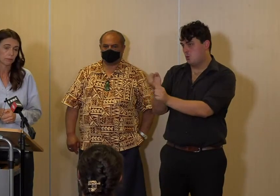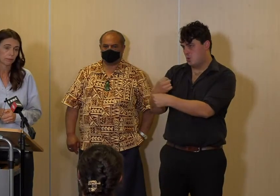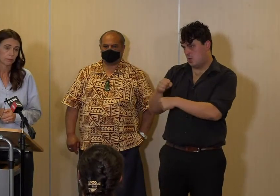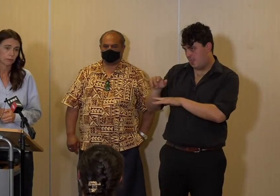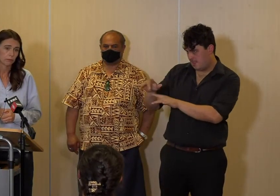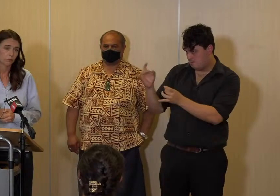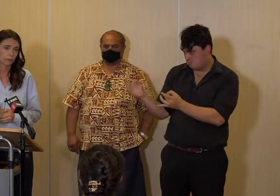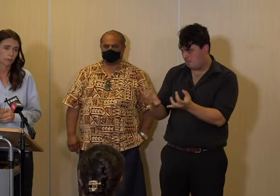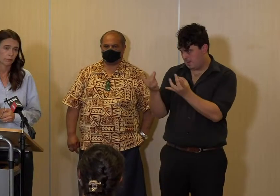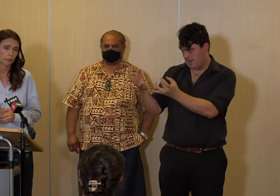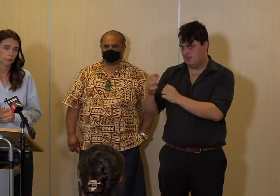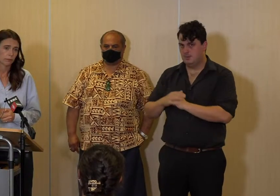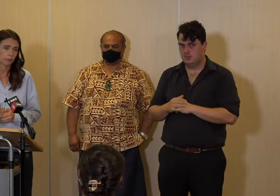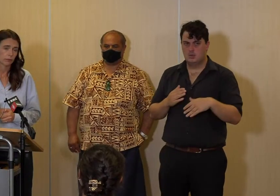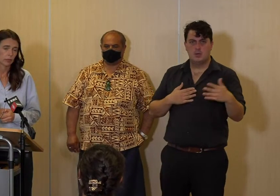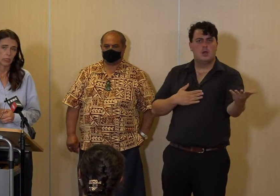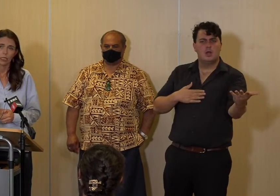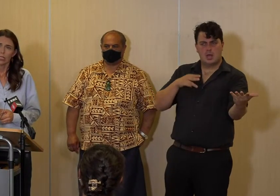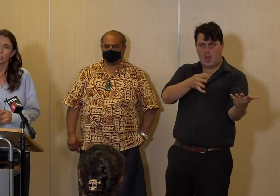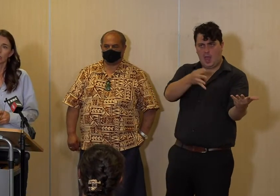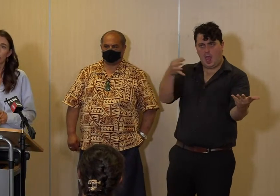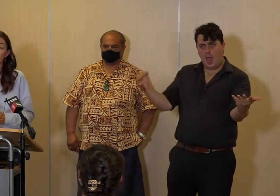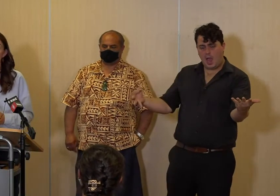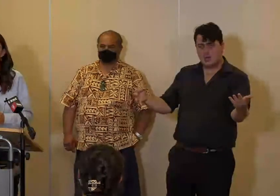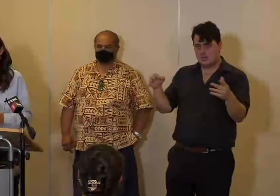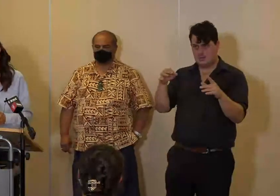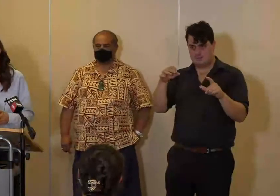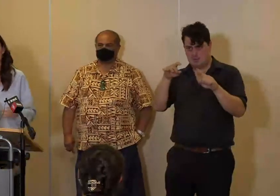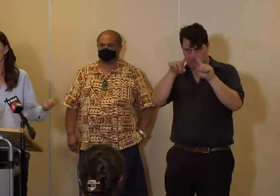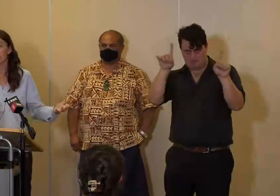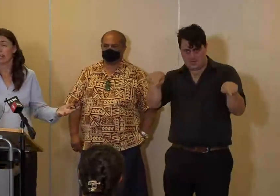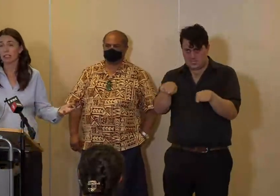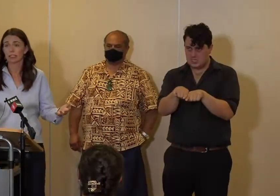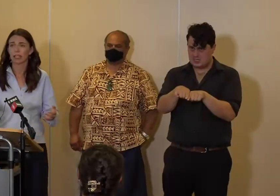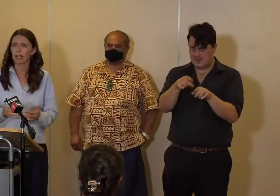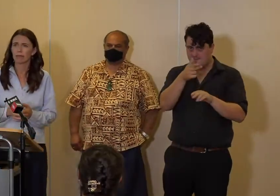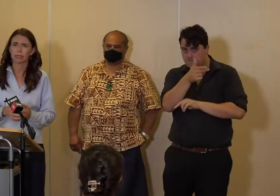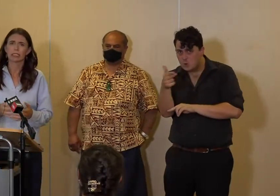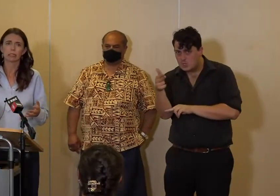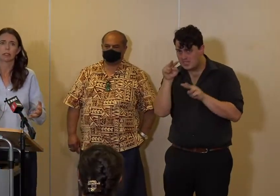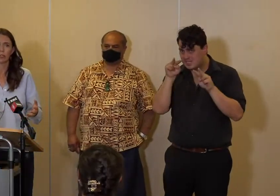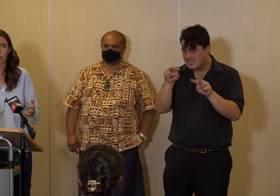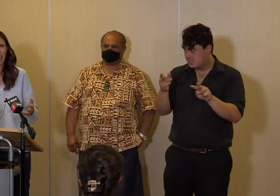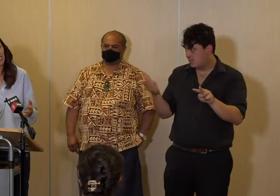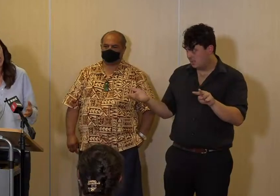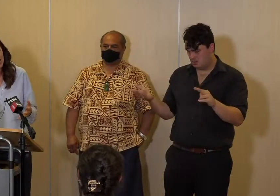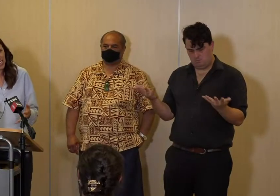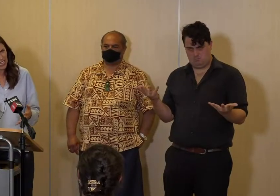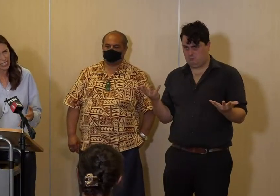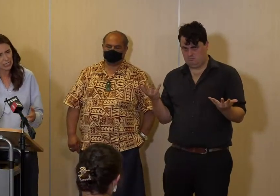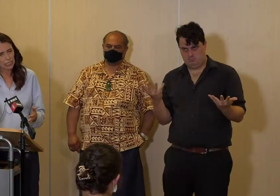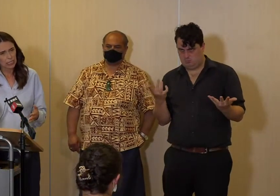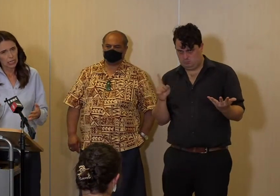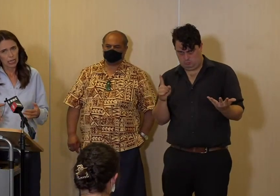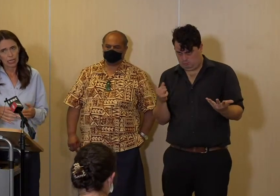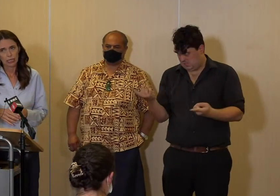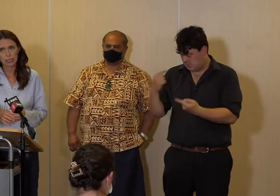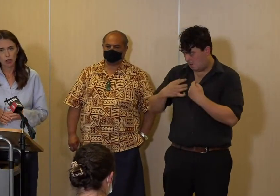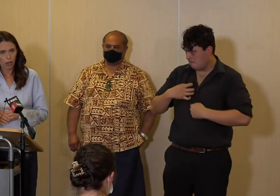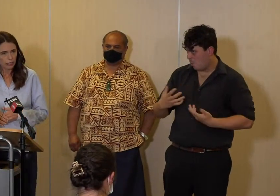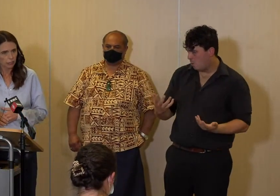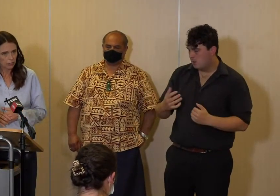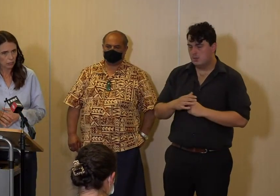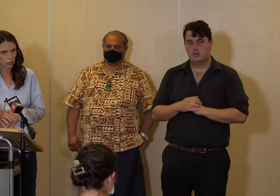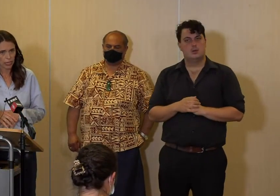did you make of some of the footage that you've seen? Do you know, for many of us, and particularly because we haven't seen